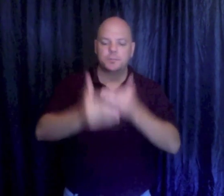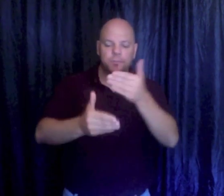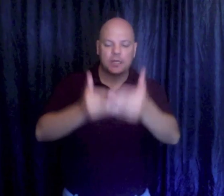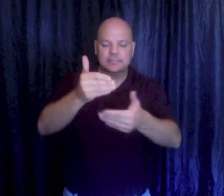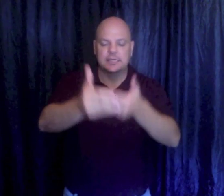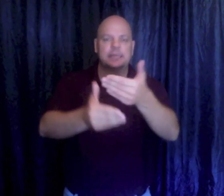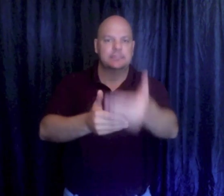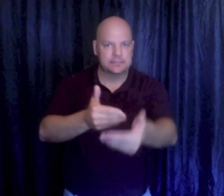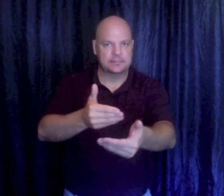you'll